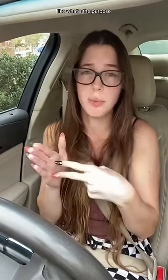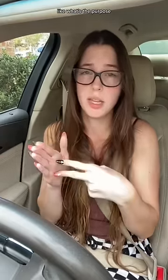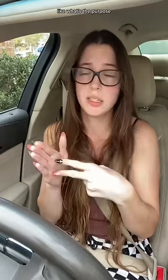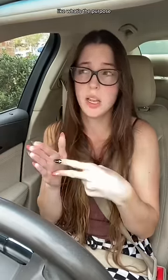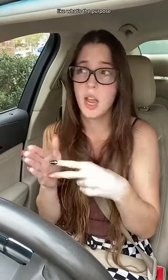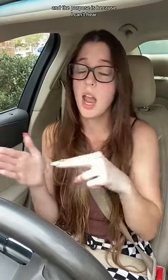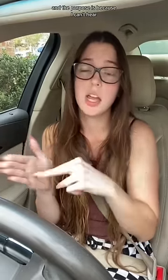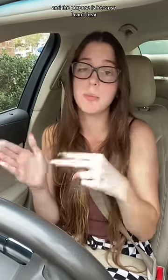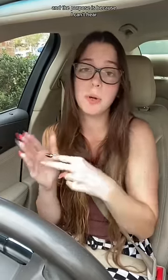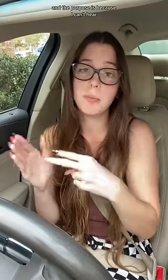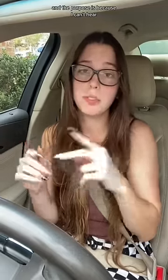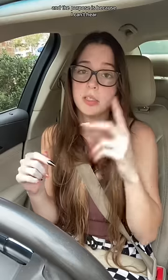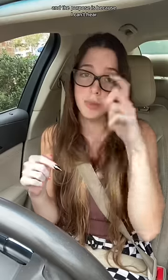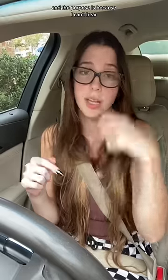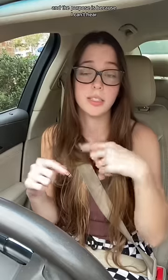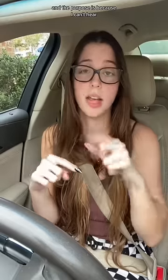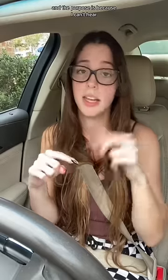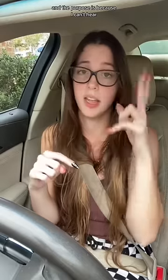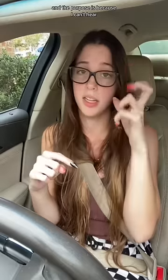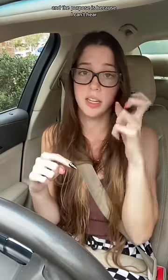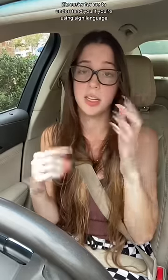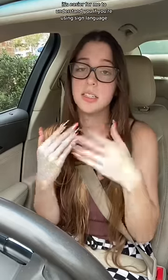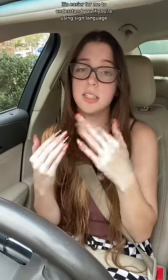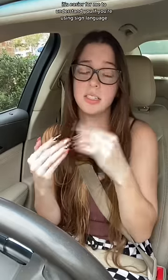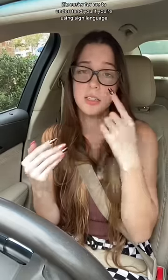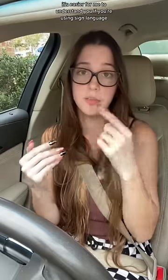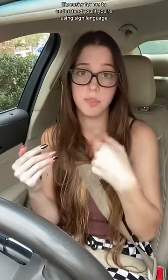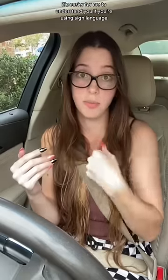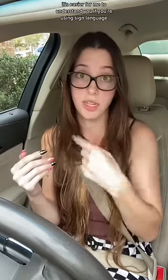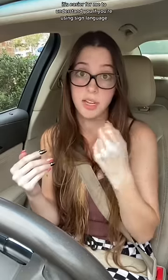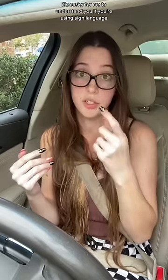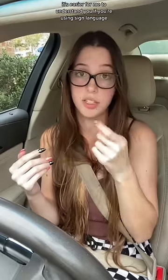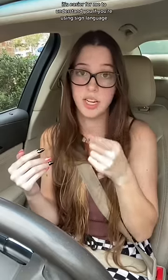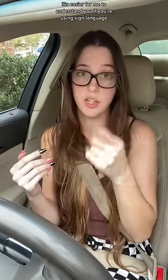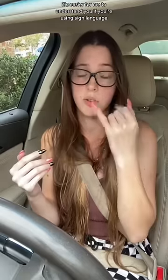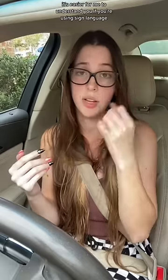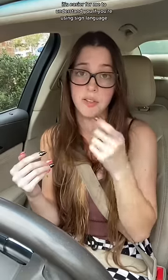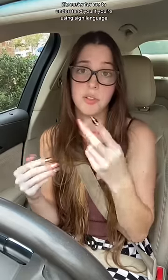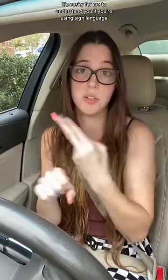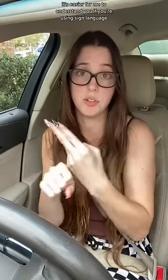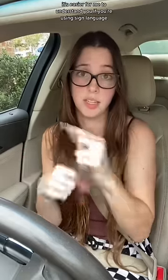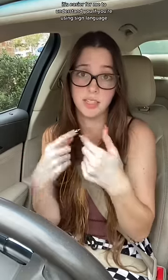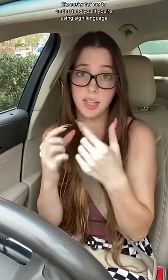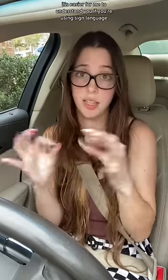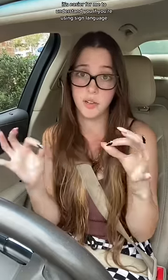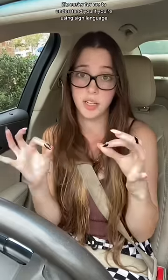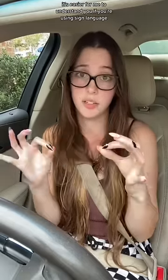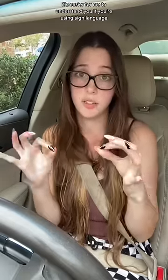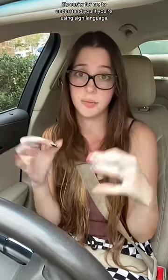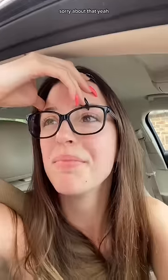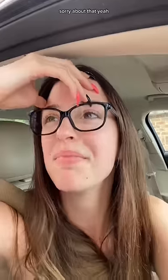purpose? And the purpose is because I can't hear. It's easier for me to understand you if you're using sign language.